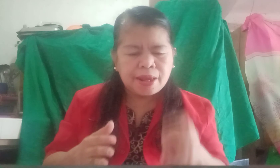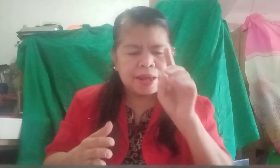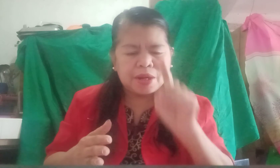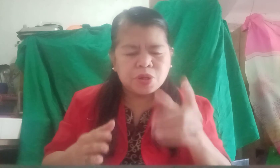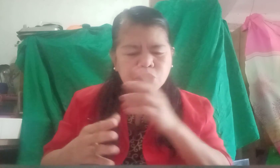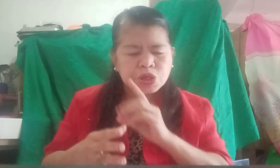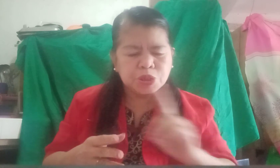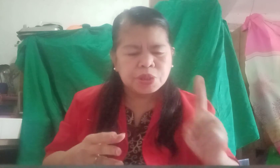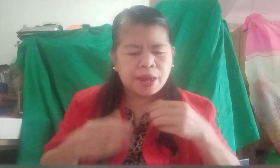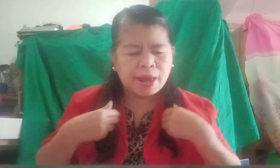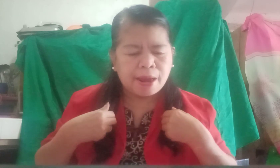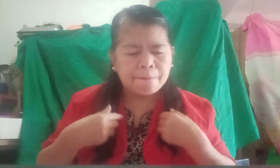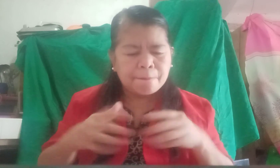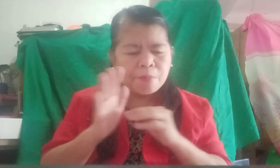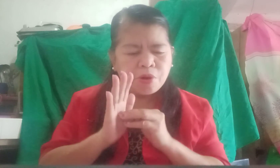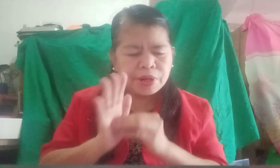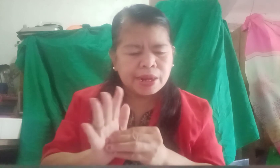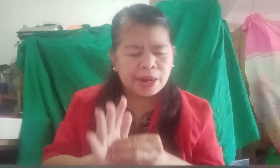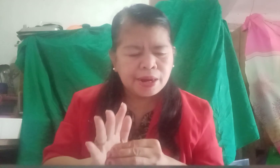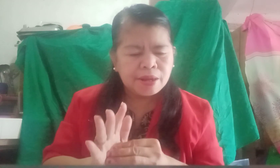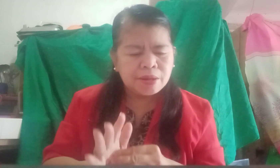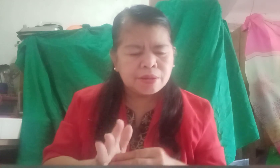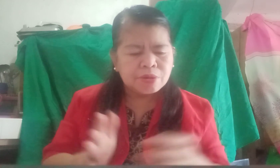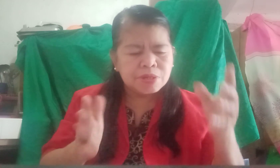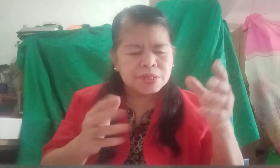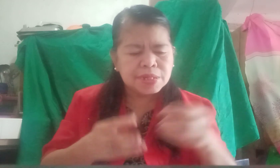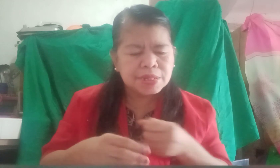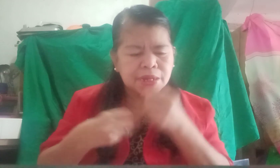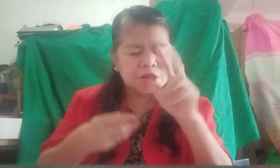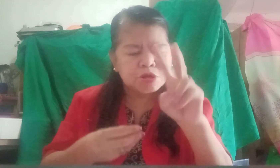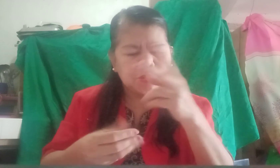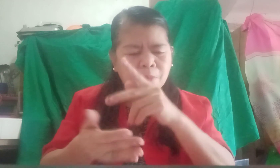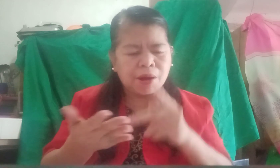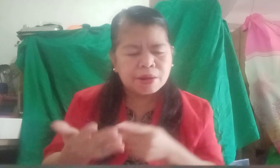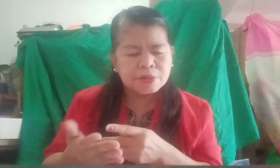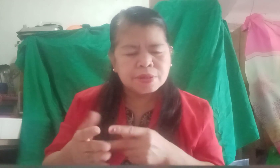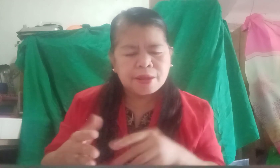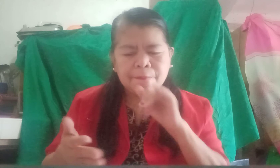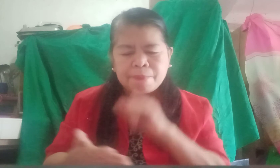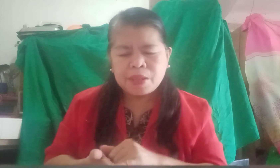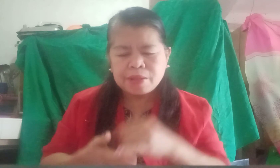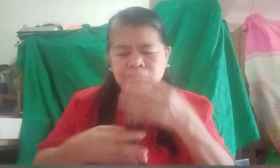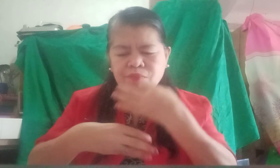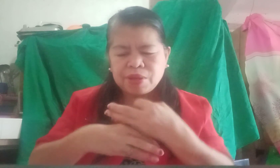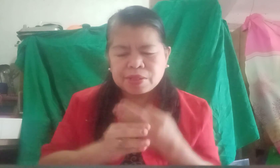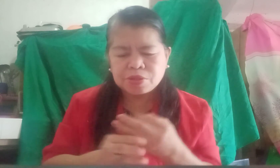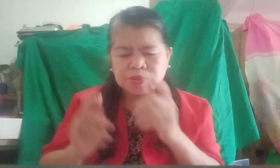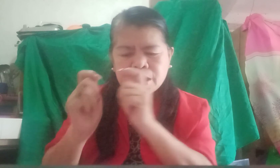and you should have model consisting two parts that fit